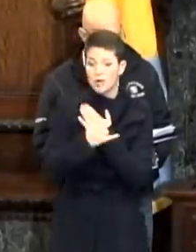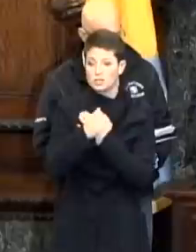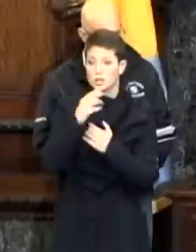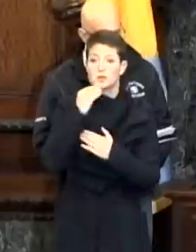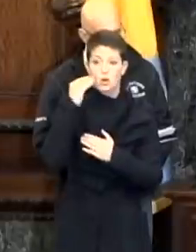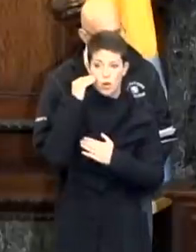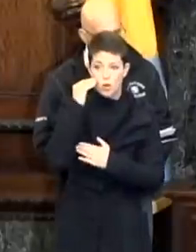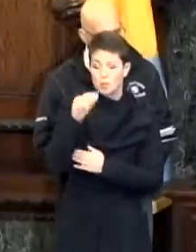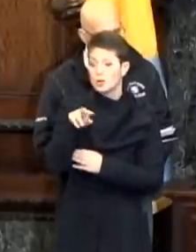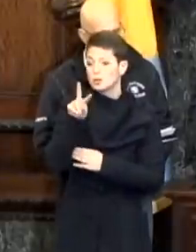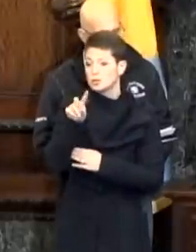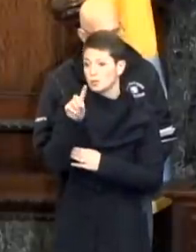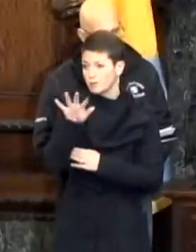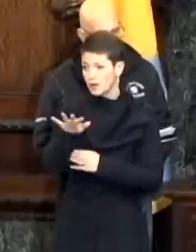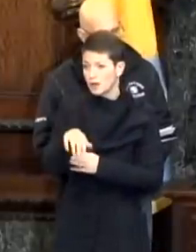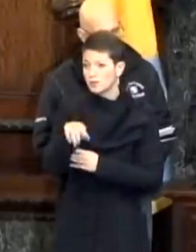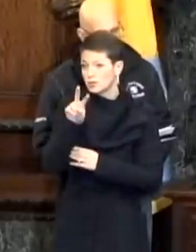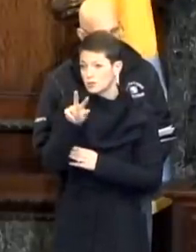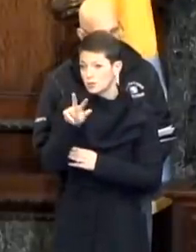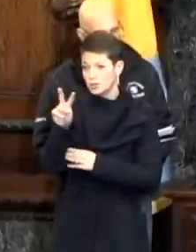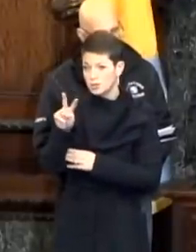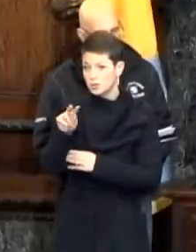Hotline,